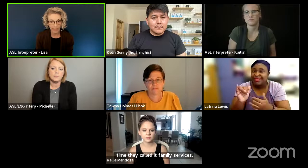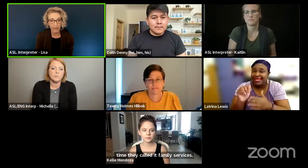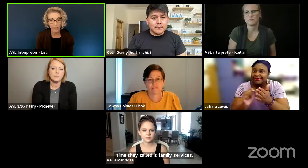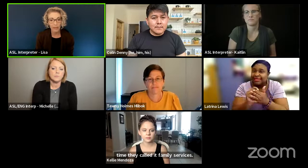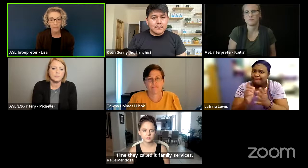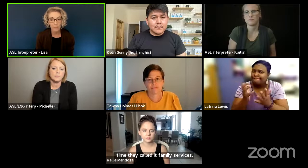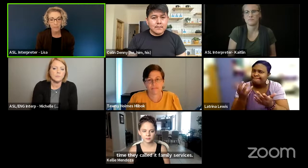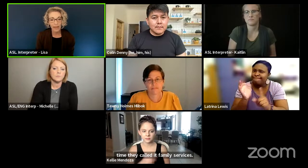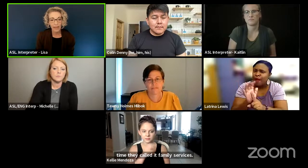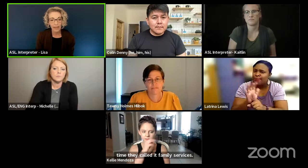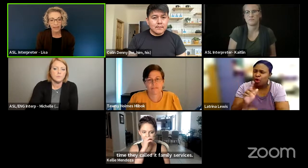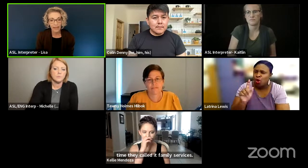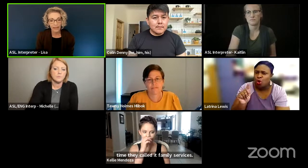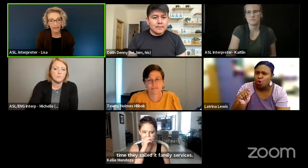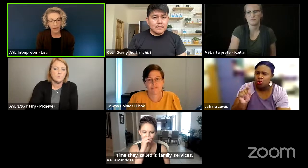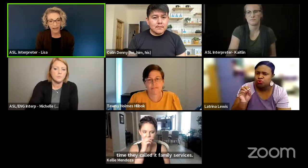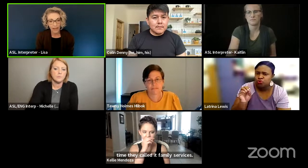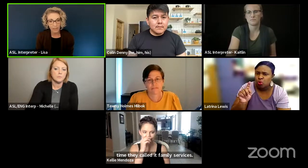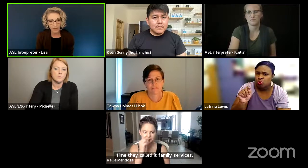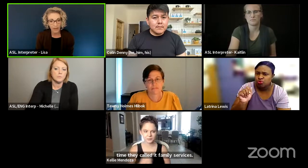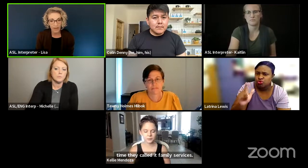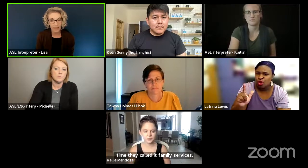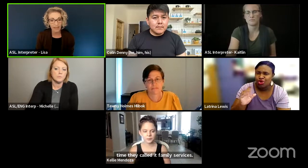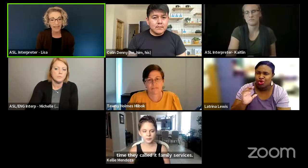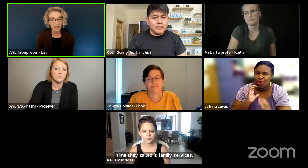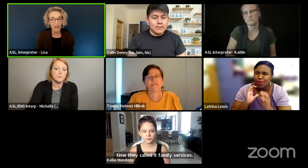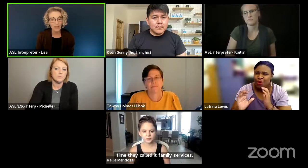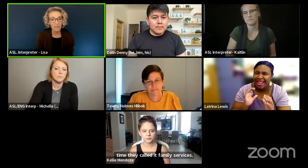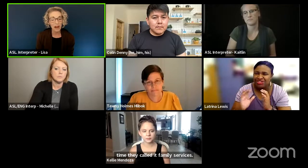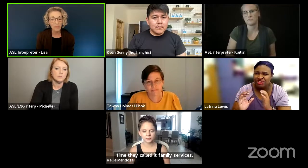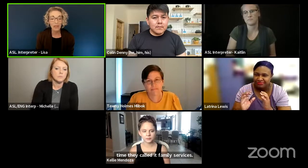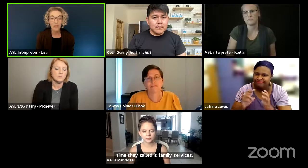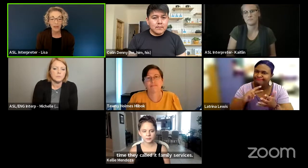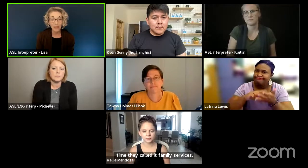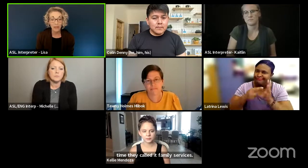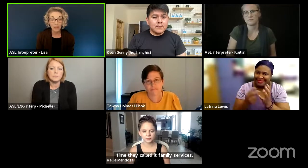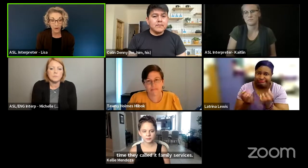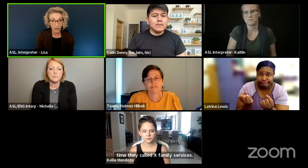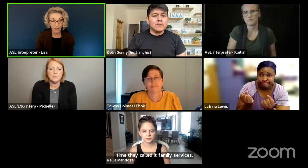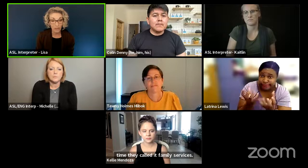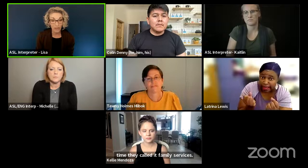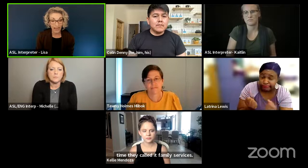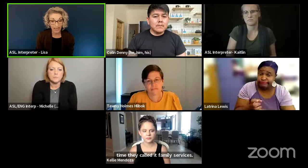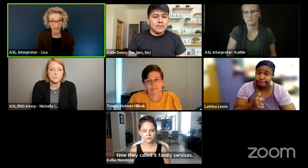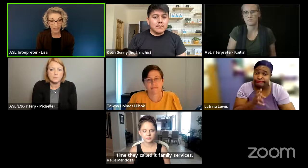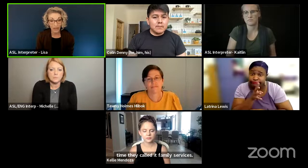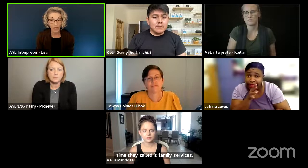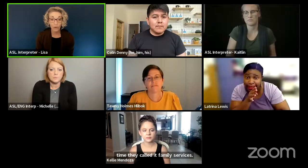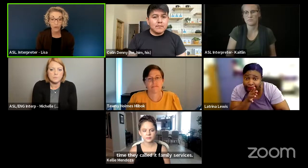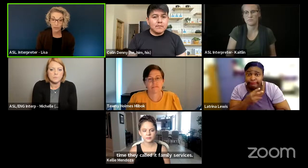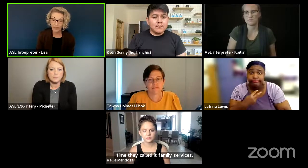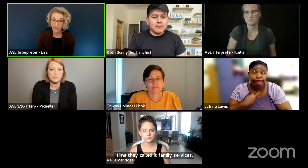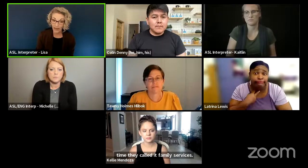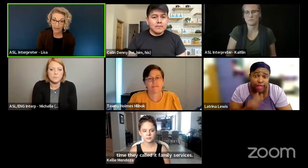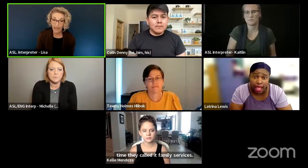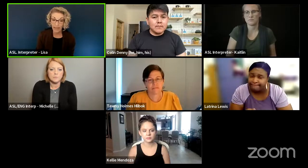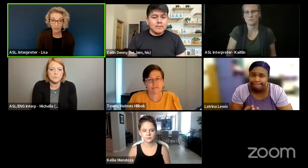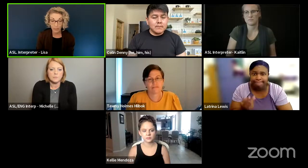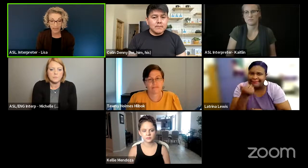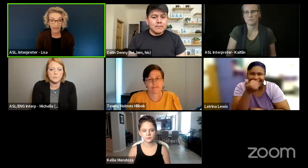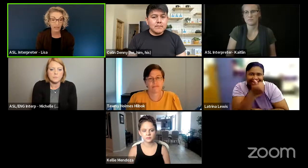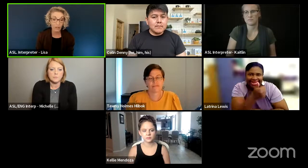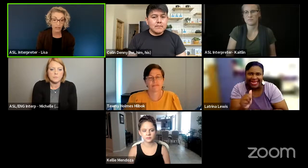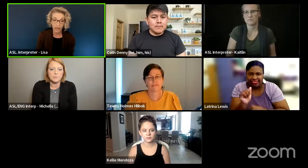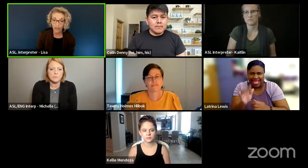in place. And at the time, the popular method was total communication, which meant signing